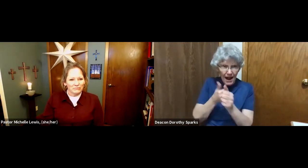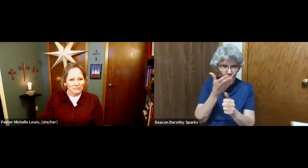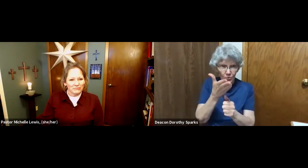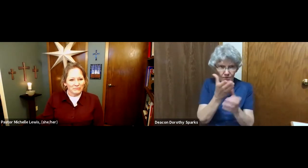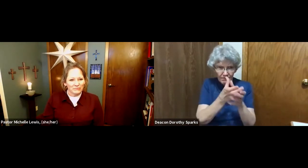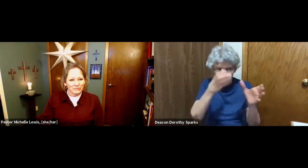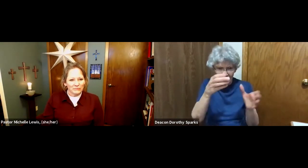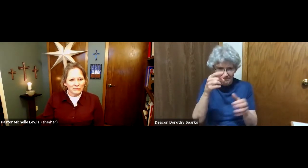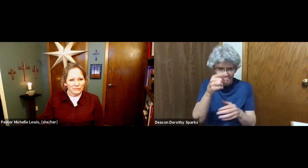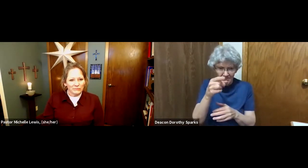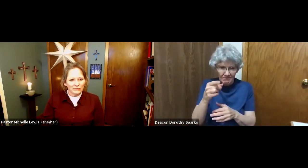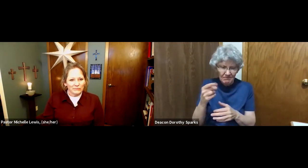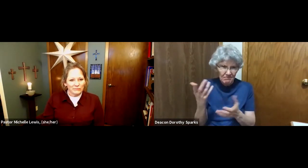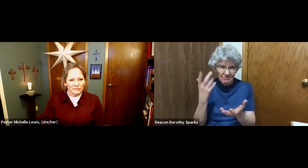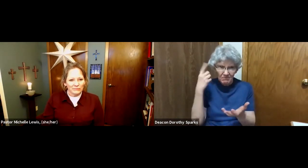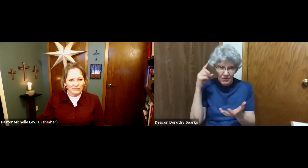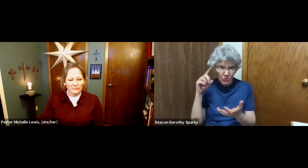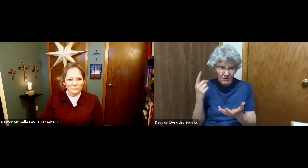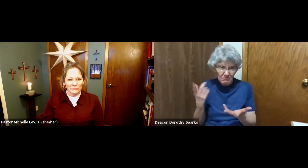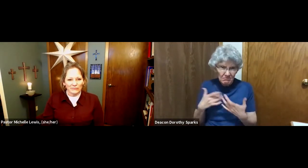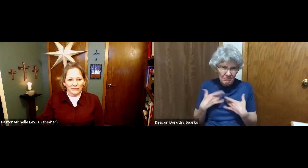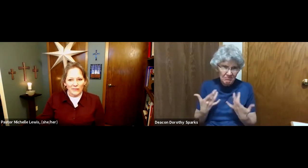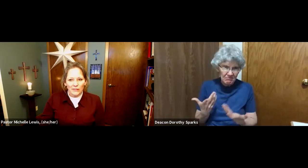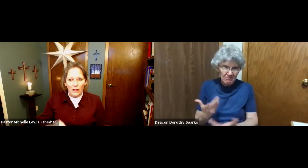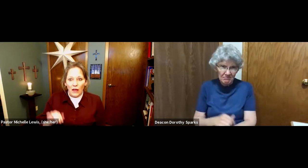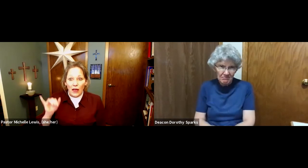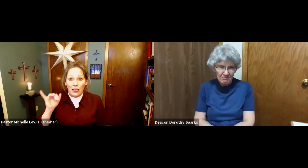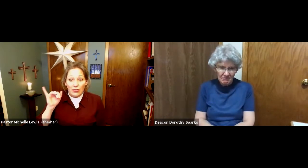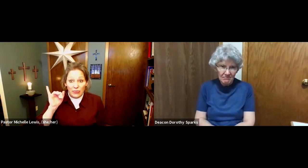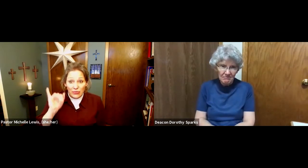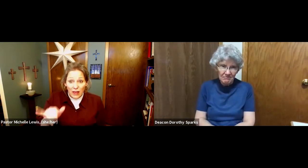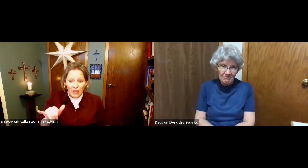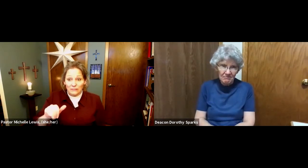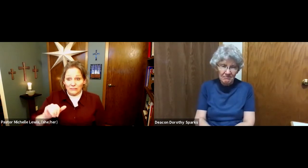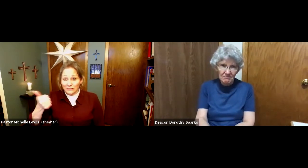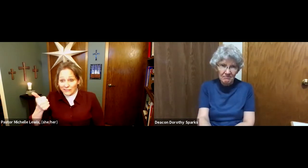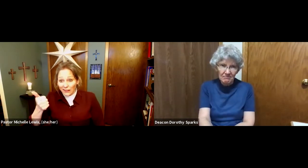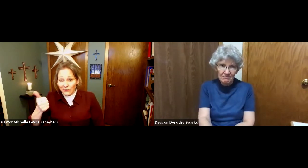Pastor Michelle, I noticed that you also have a bowl of water behind you. What's that for?